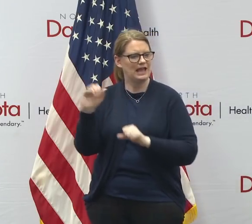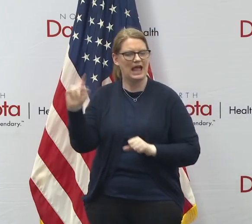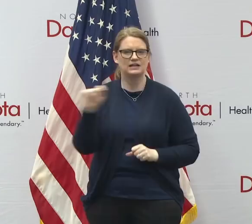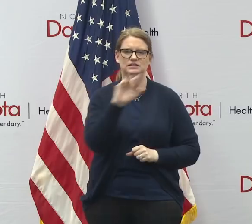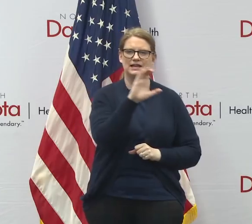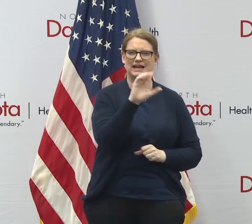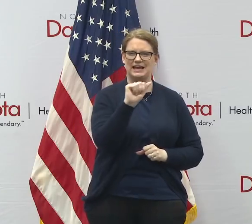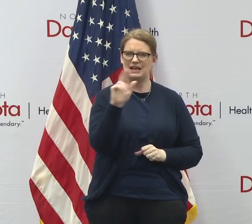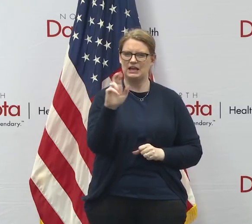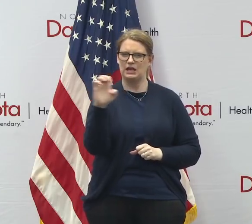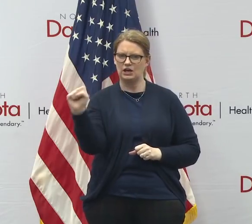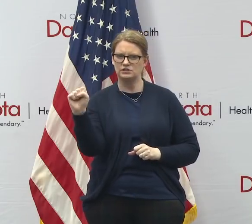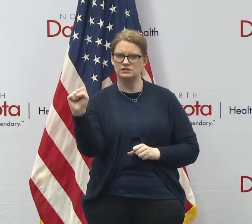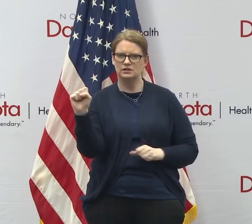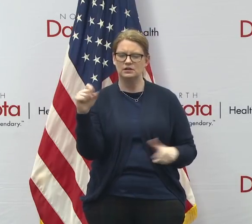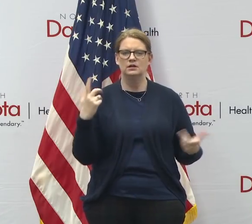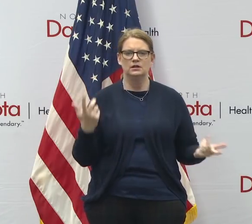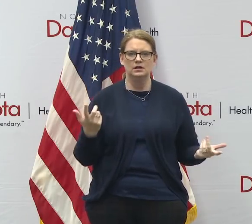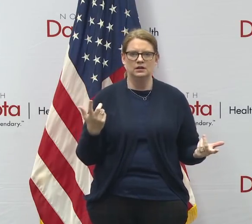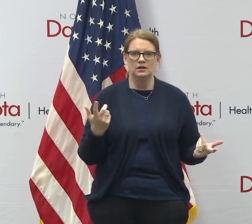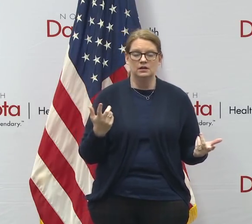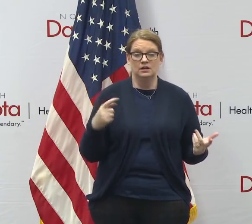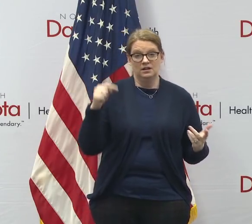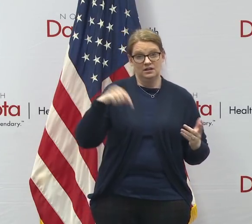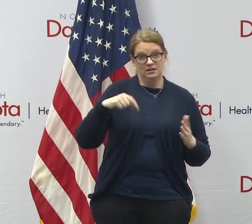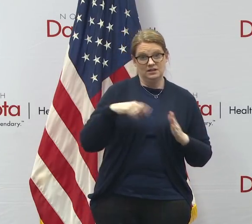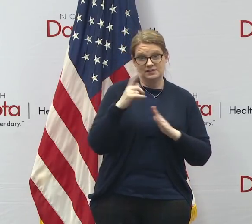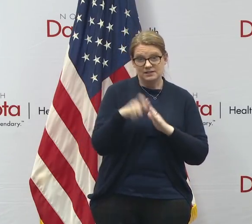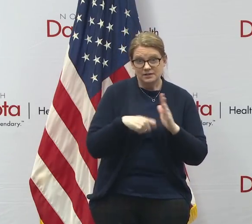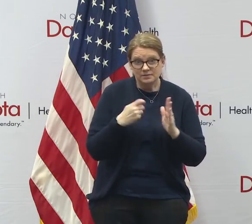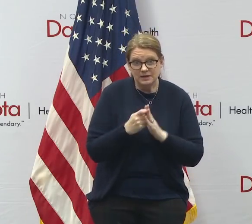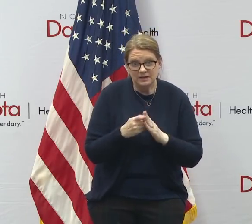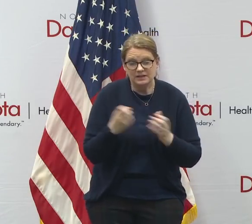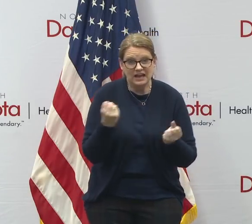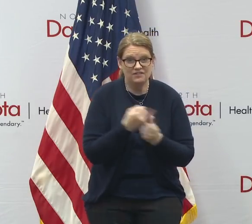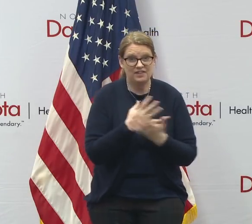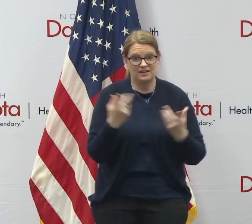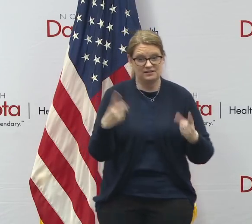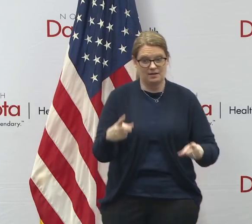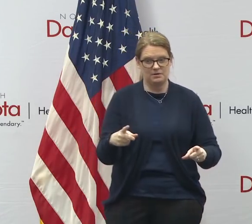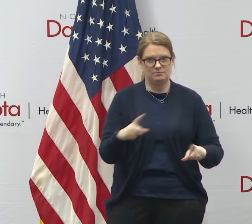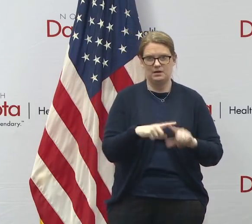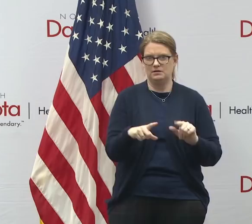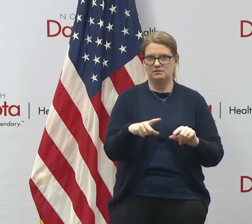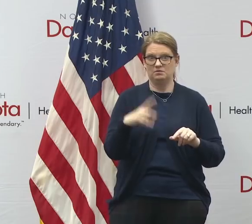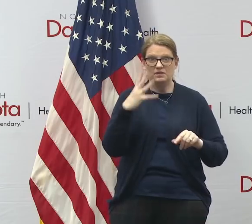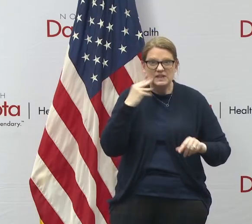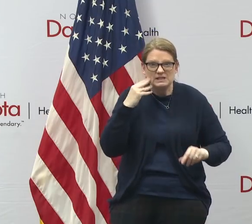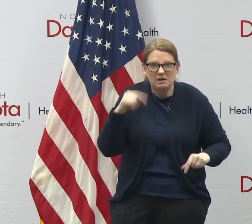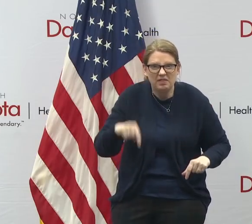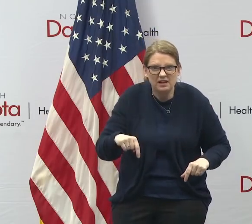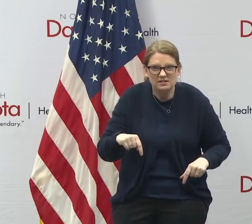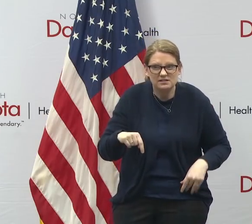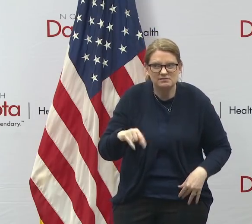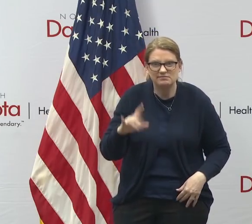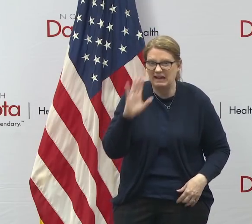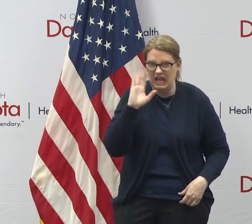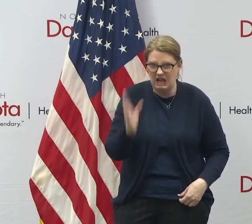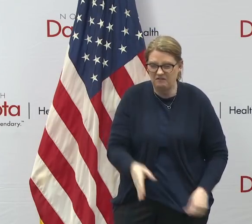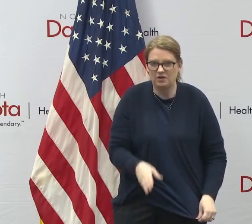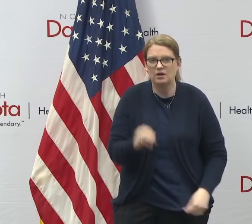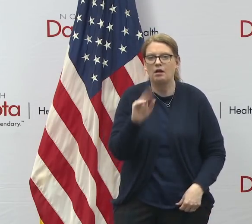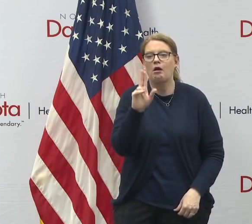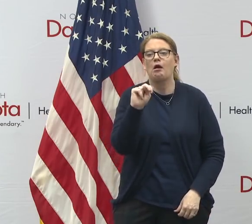It's been completely overused when you're in a period where things are happening that have never happened before, the word unprecedented,